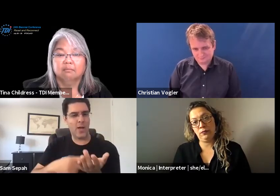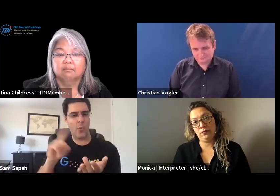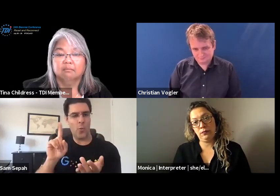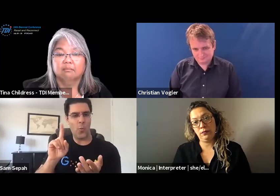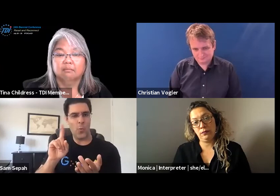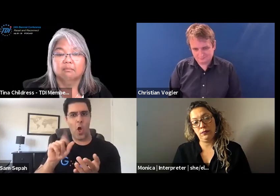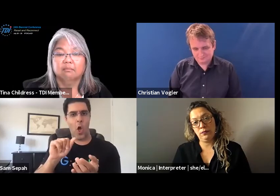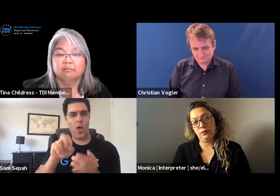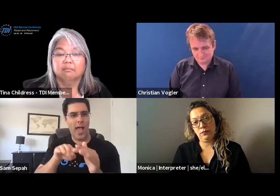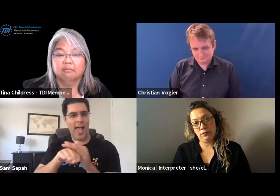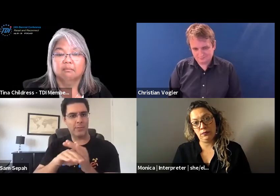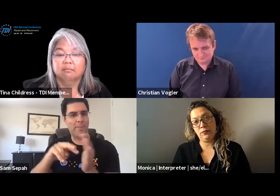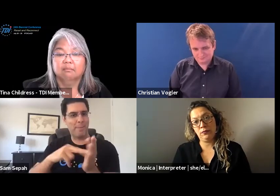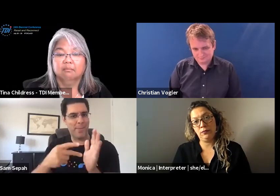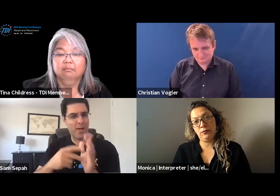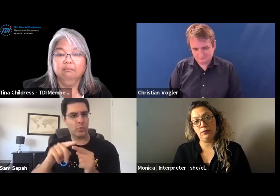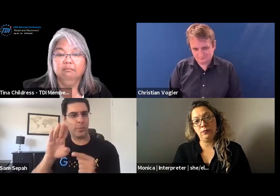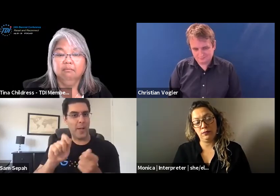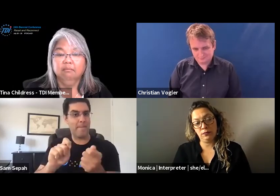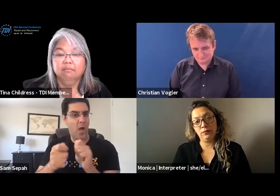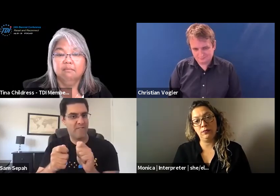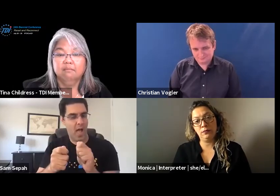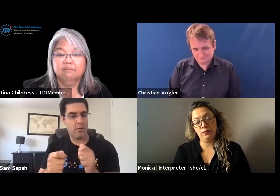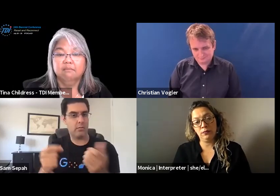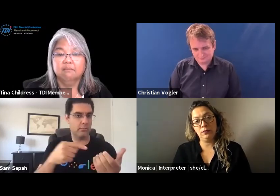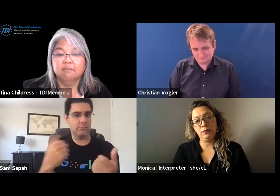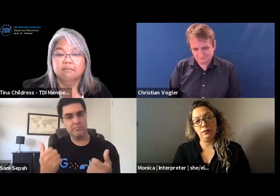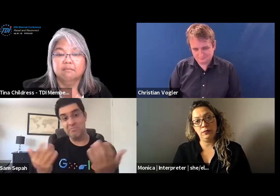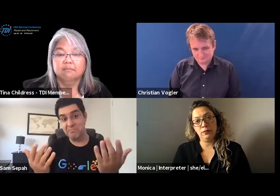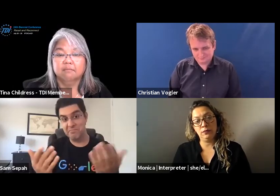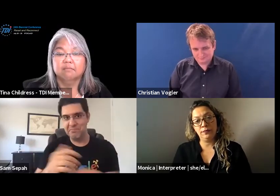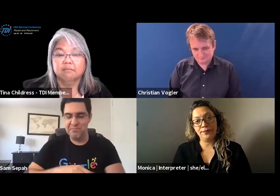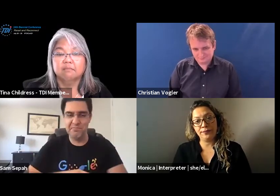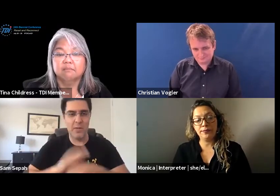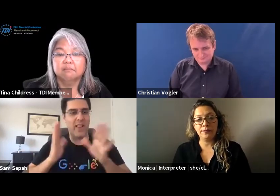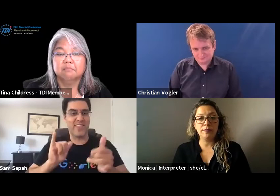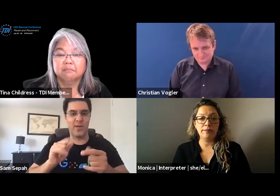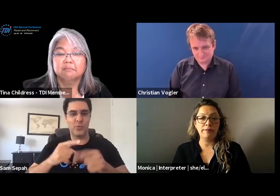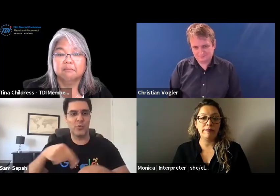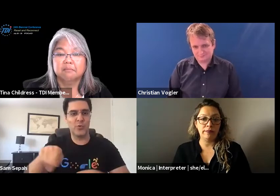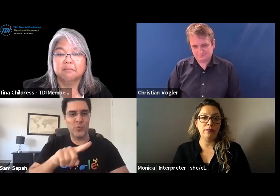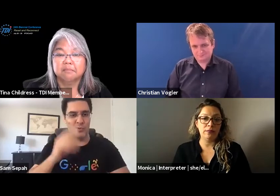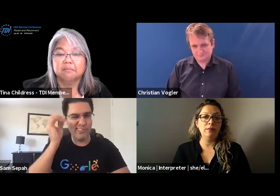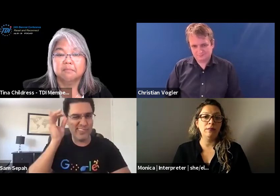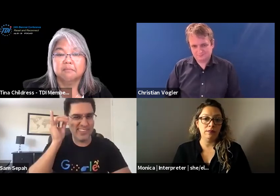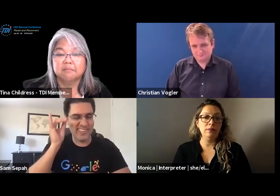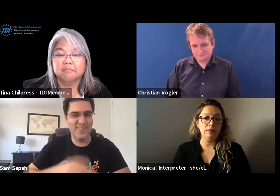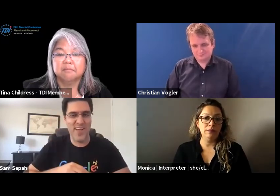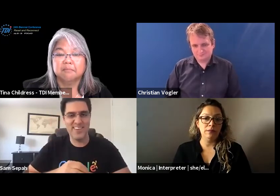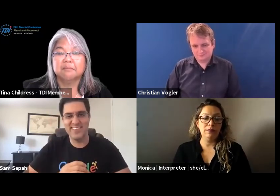not be providing that. So it's the discussion of where accessibility is meant to be modified. And I'll leave that up to you to think